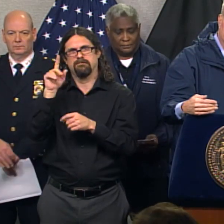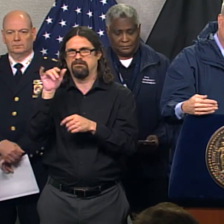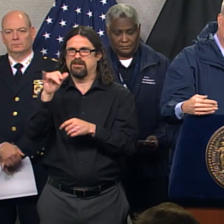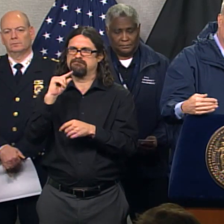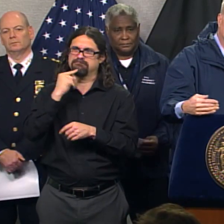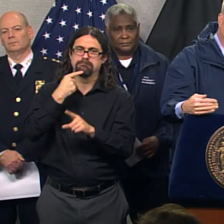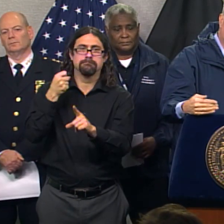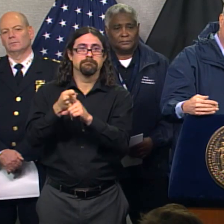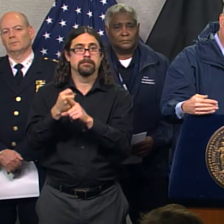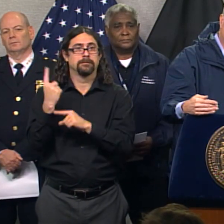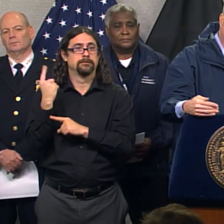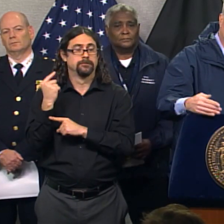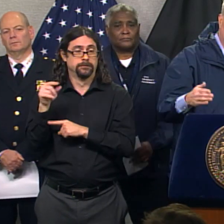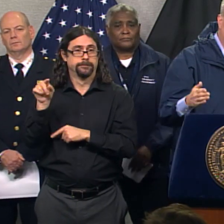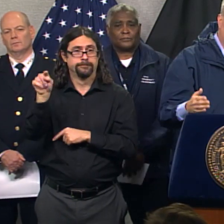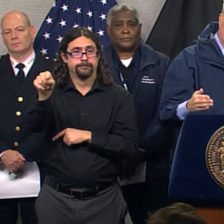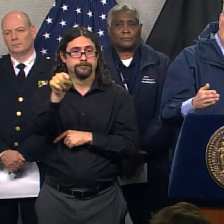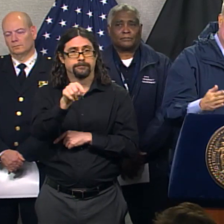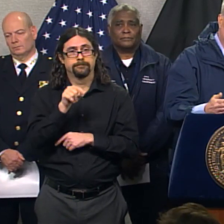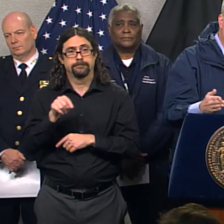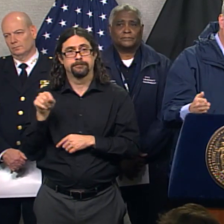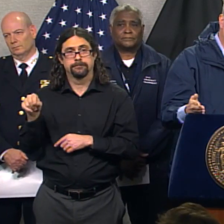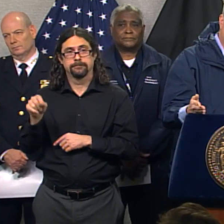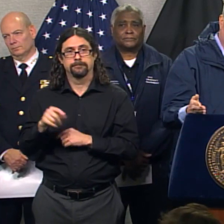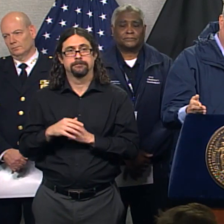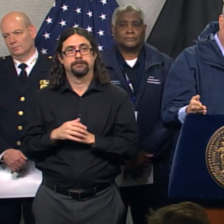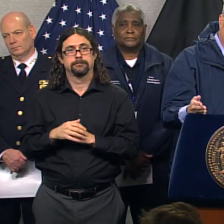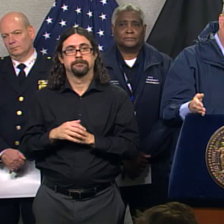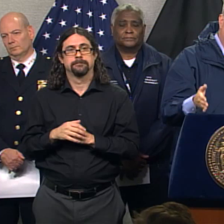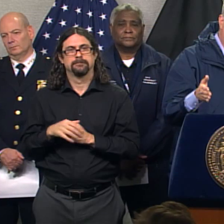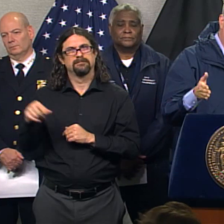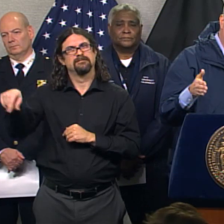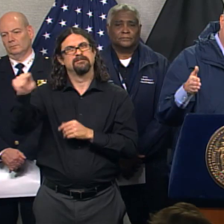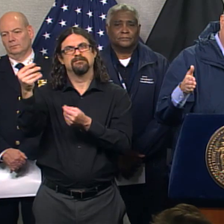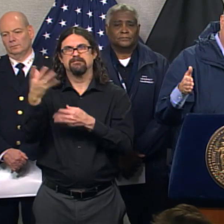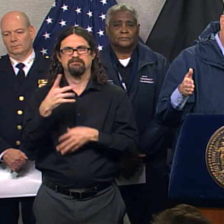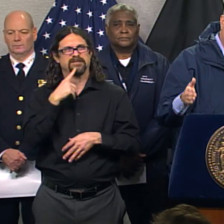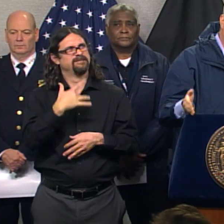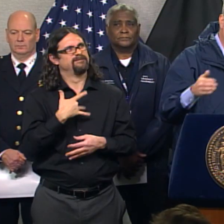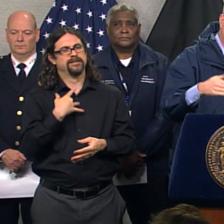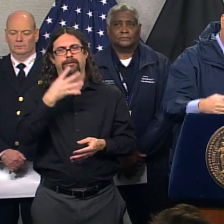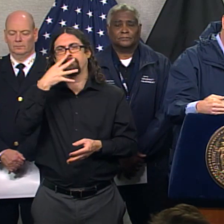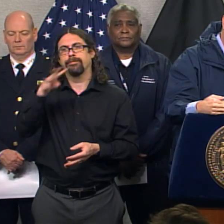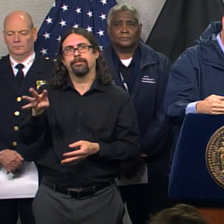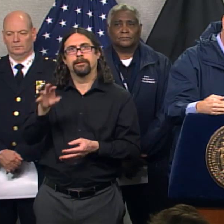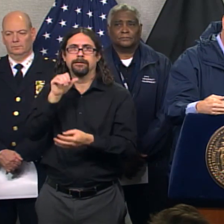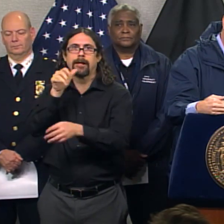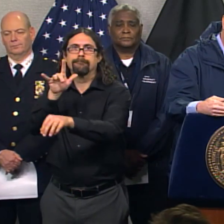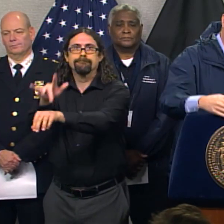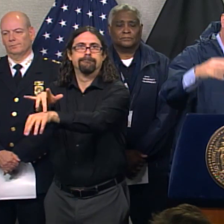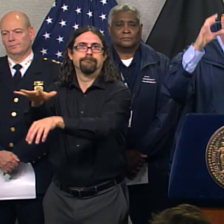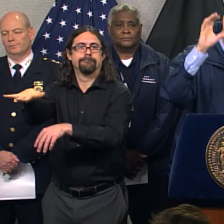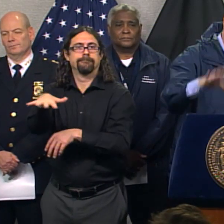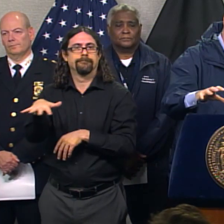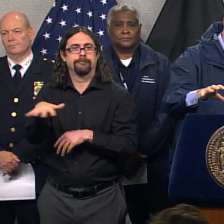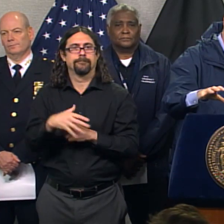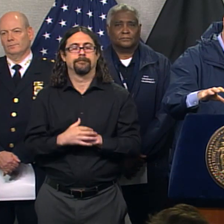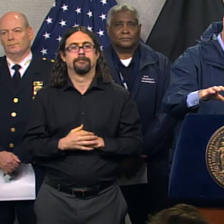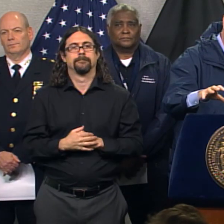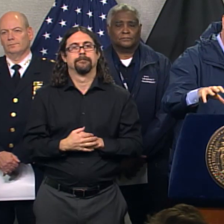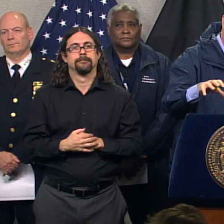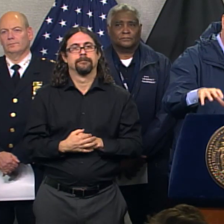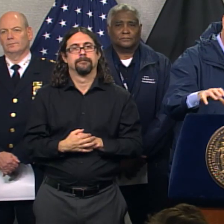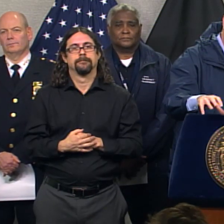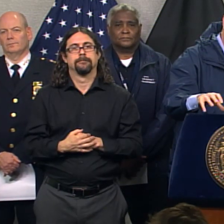through consistently. And part of the problem was we had a domino effect. People shoveled out their cars, that snow